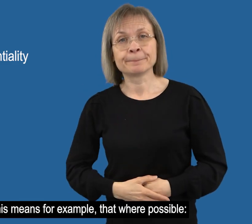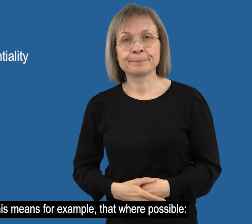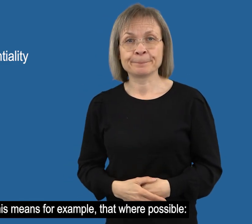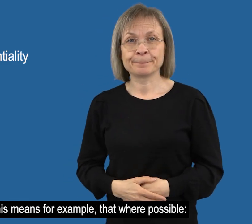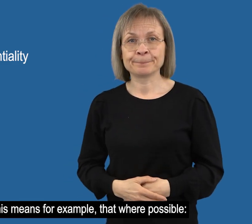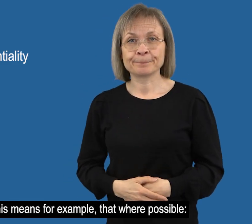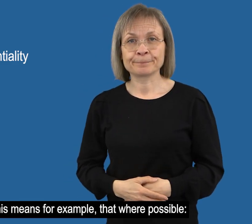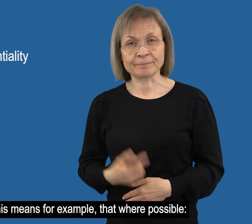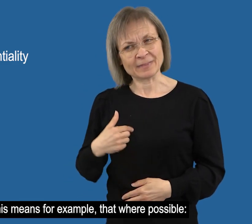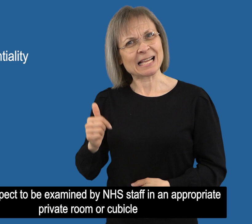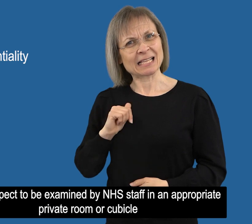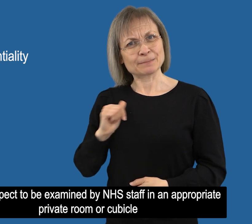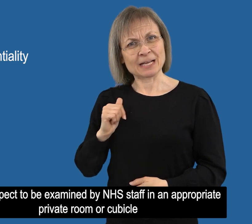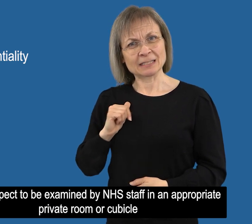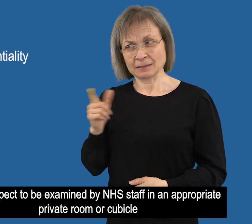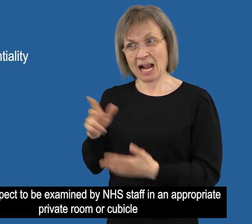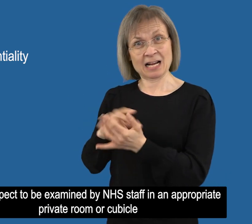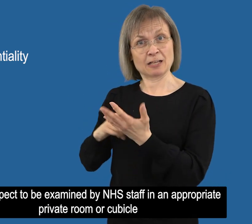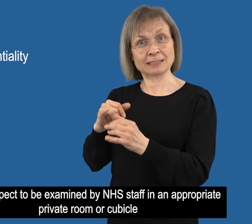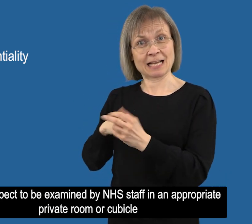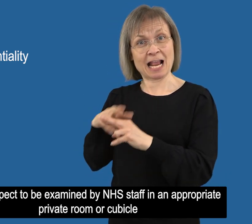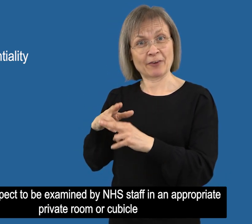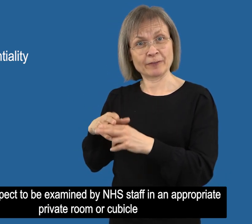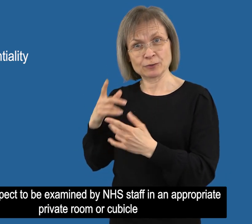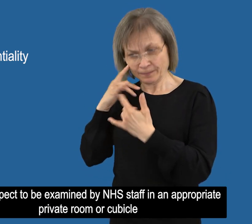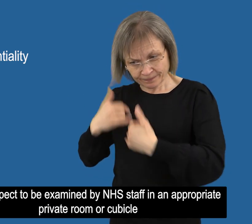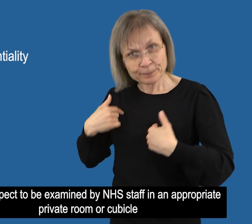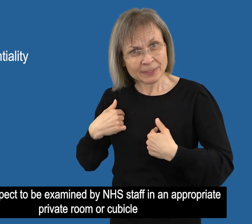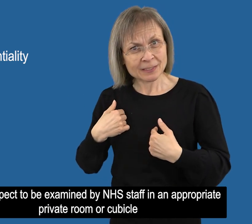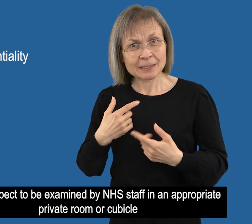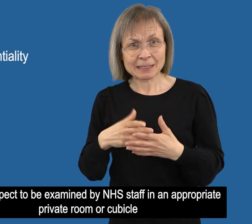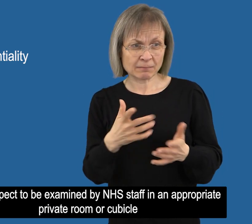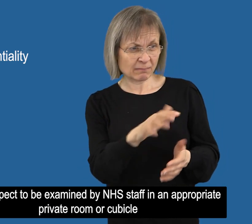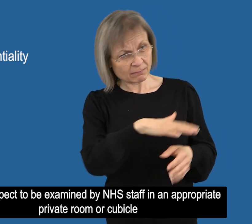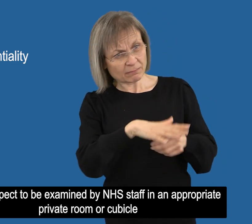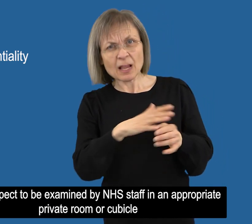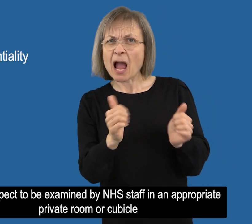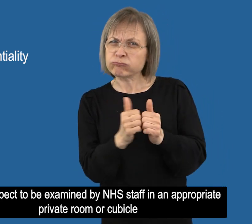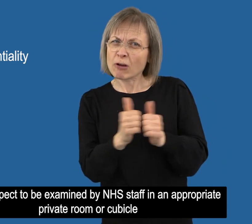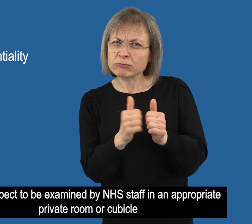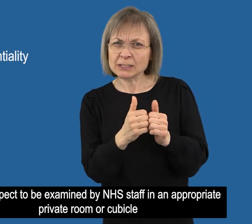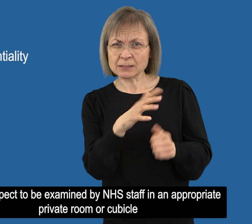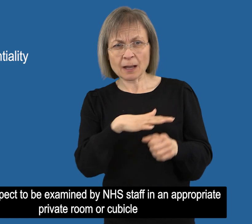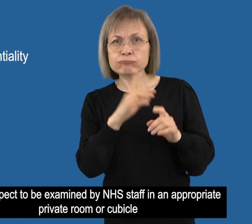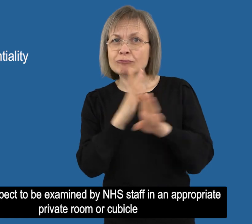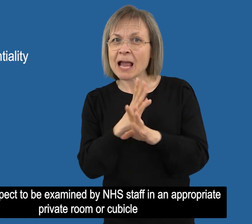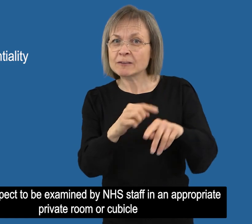This means, for example, that, where possible, I can expect to be examined by NHS staff in an appropriate private room